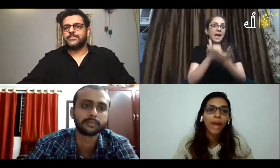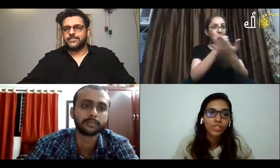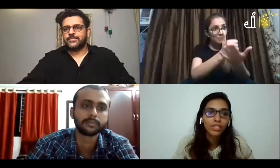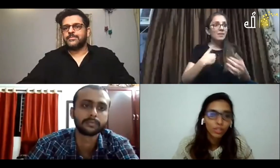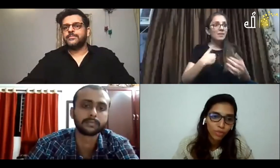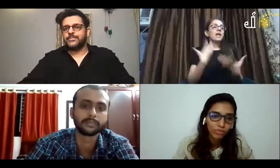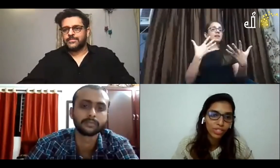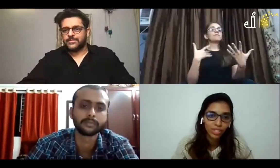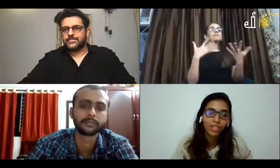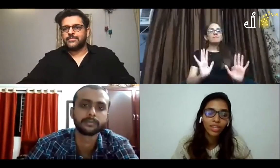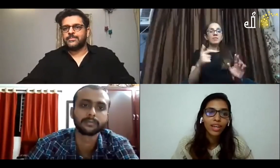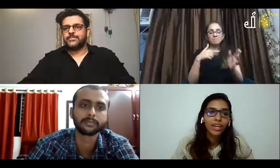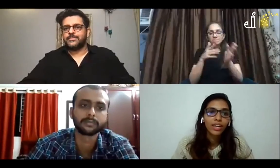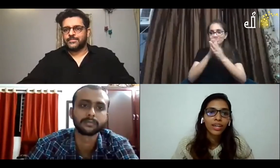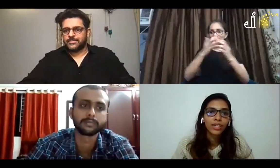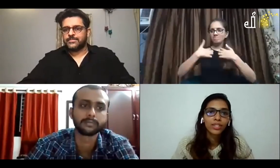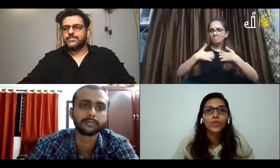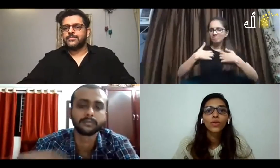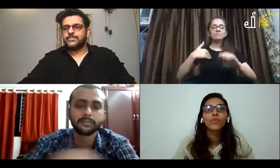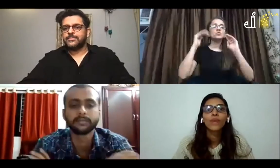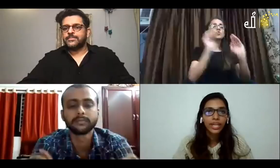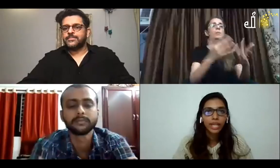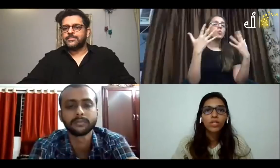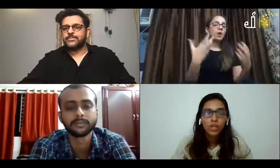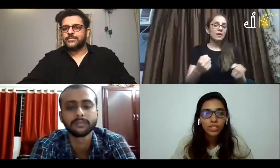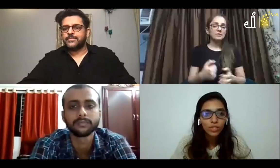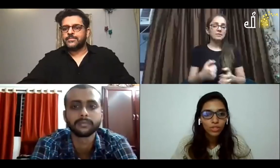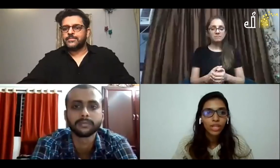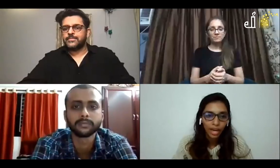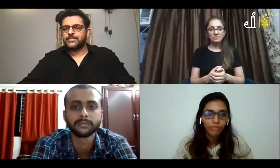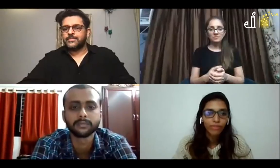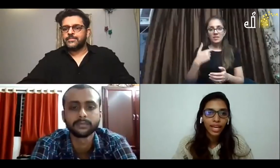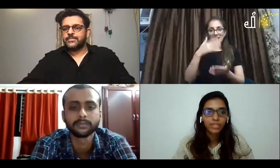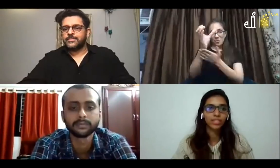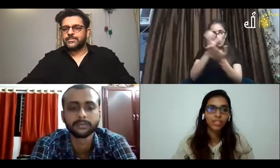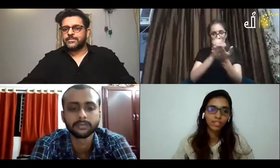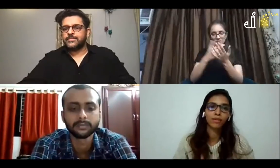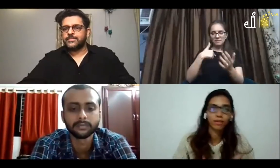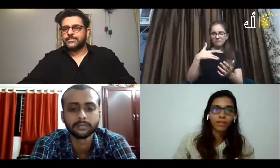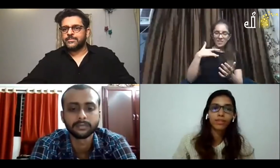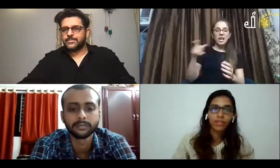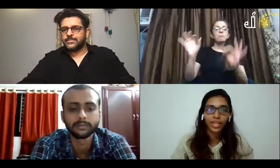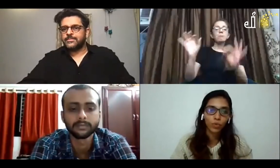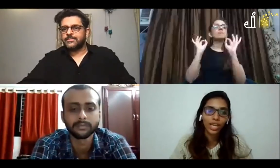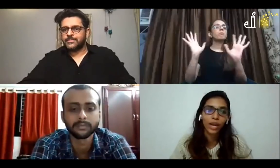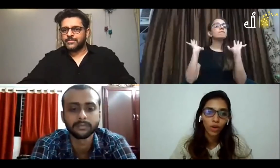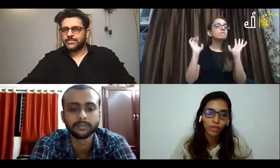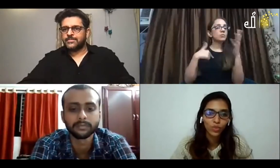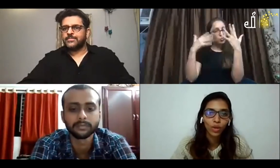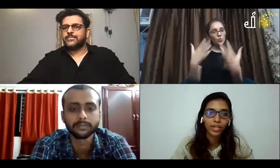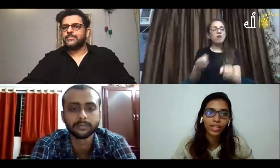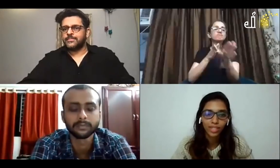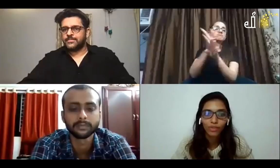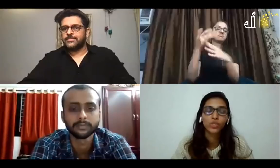bring the passion into profession. So when I came across this course, I felt like this is the thing which I